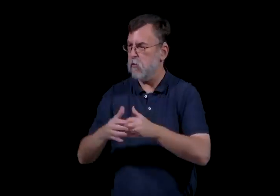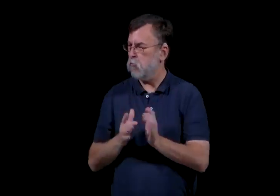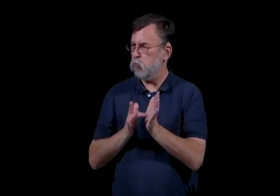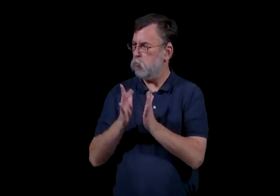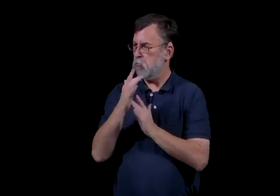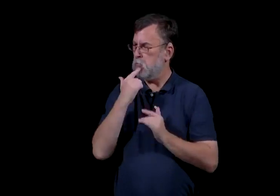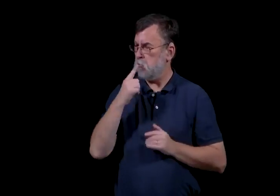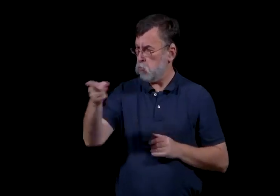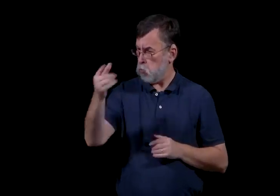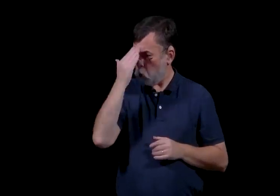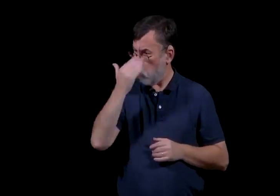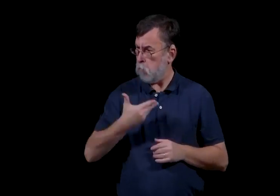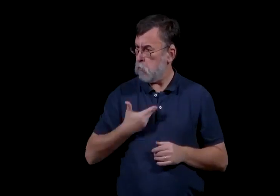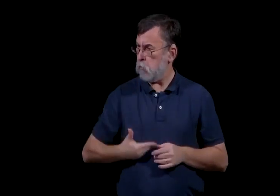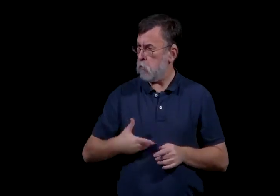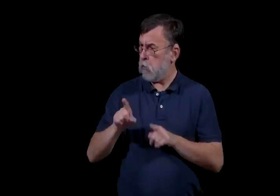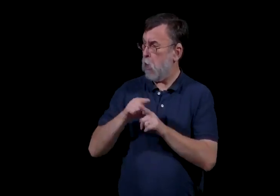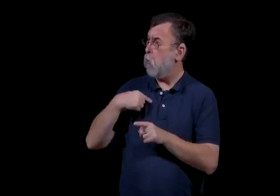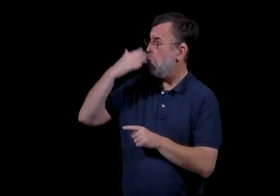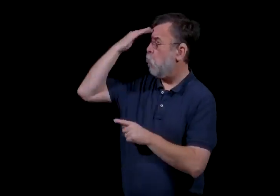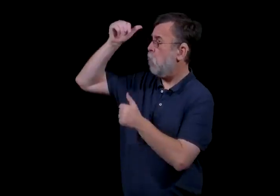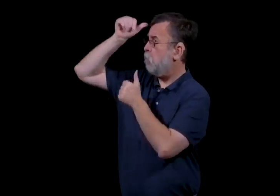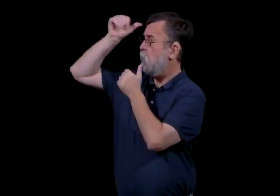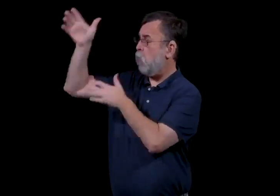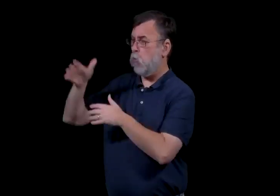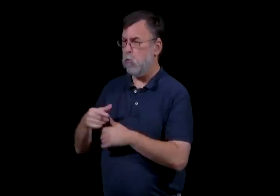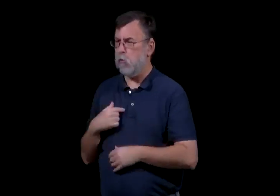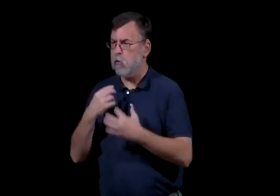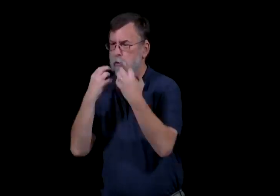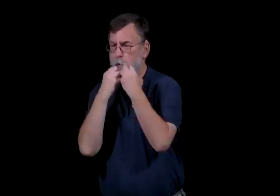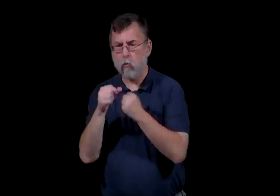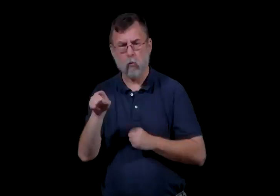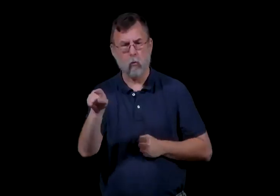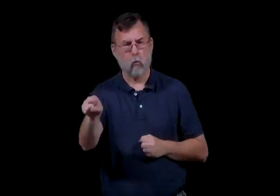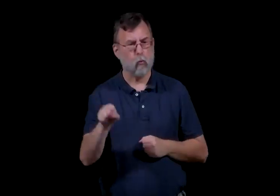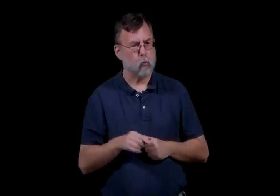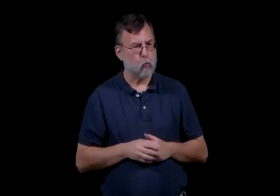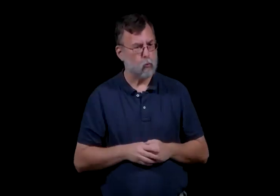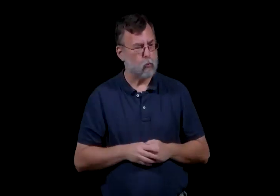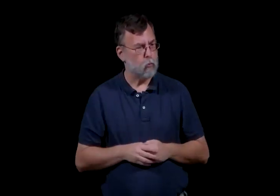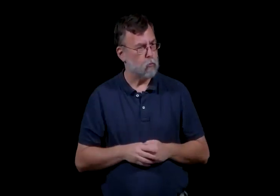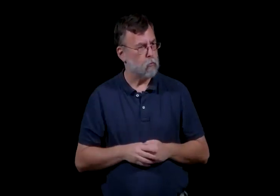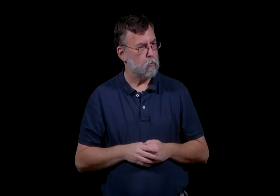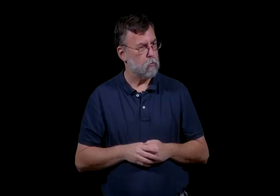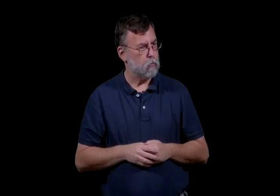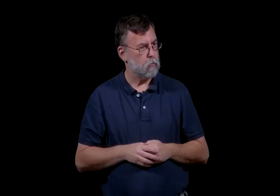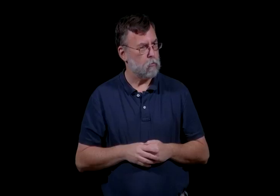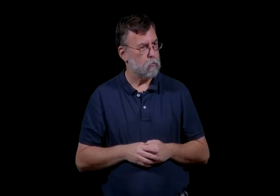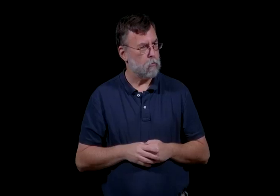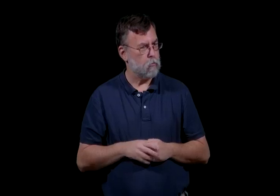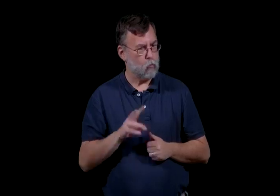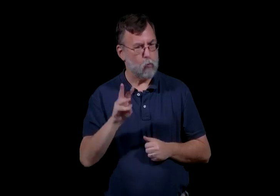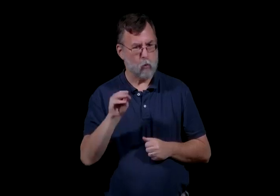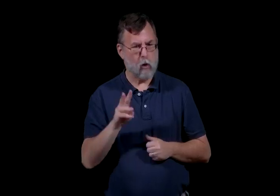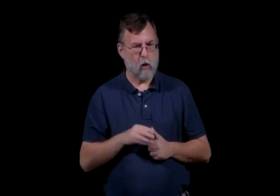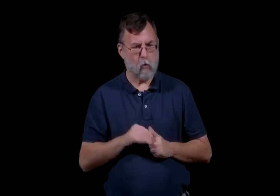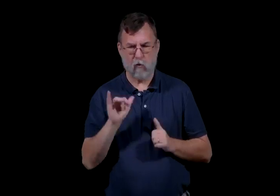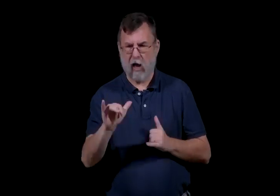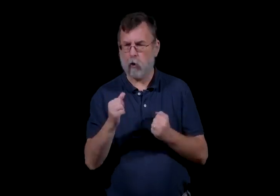And your enemies will try to trick you, but Jesus, the Good Shepherd, he loves you just like him and the Father love